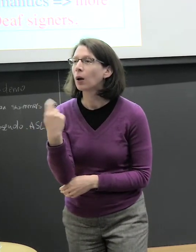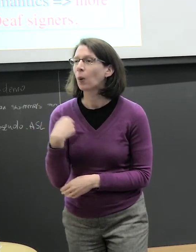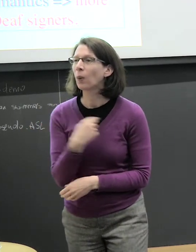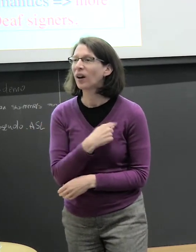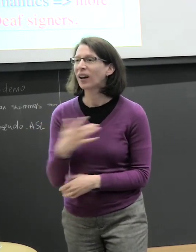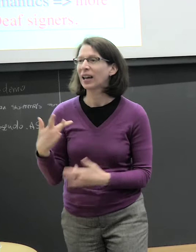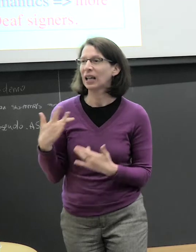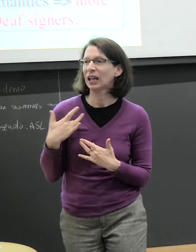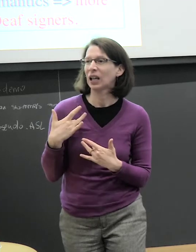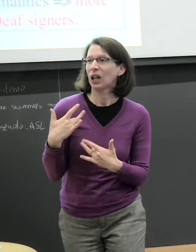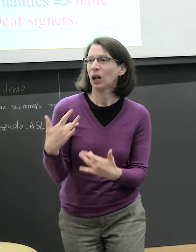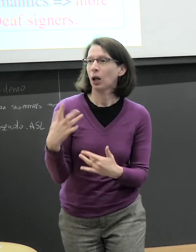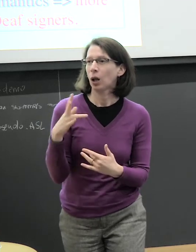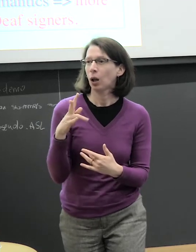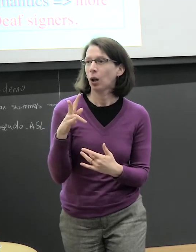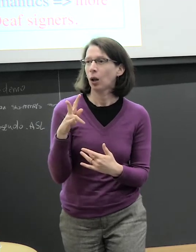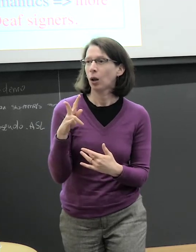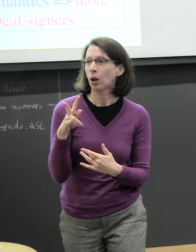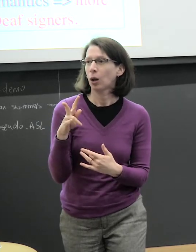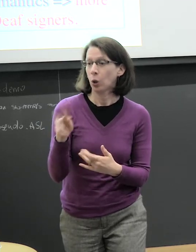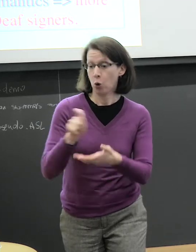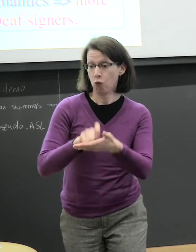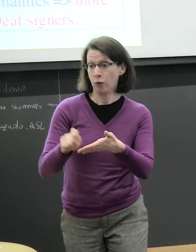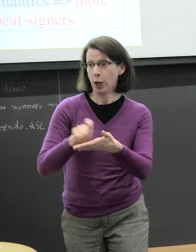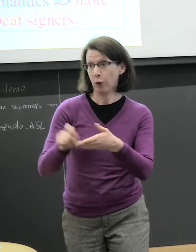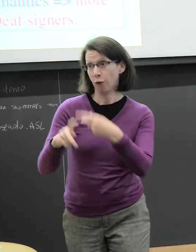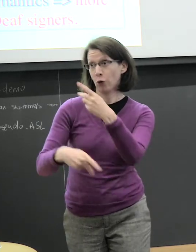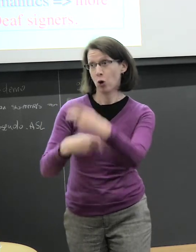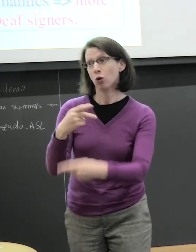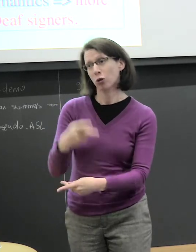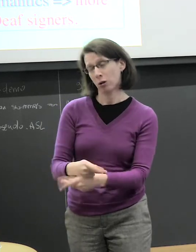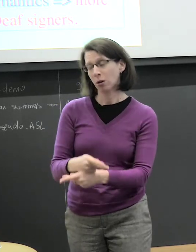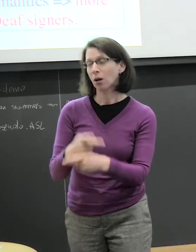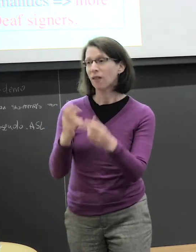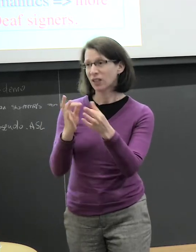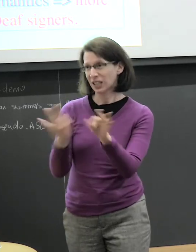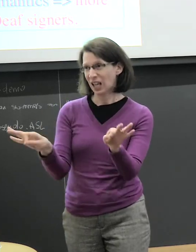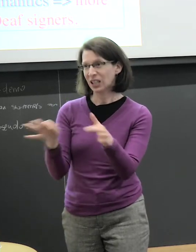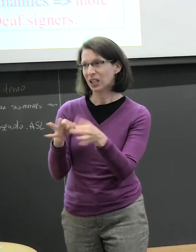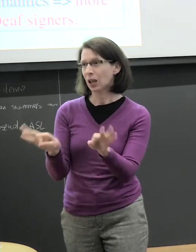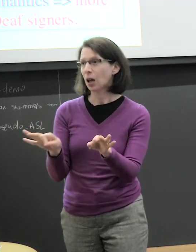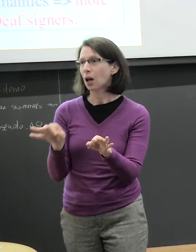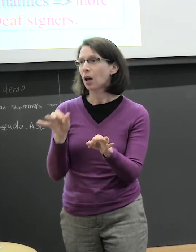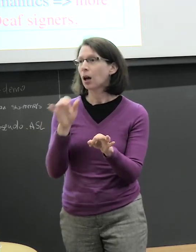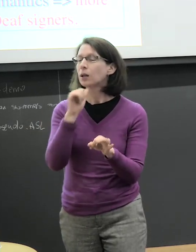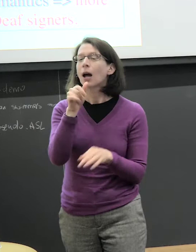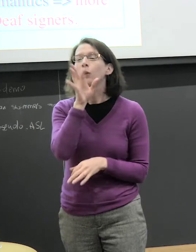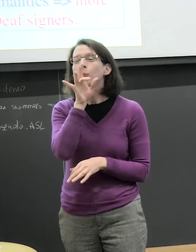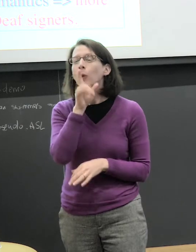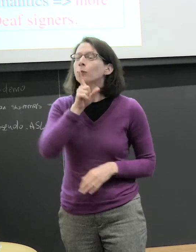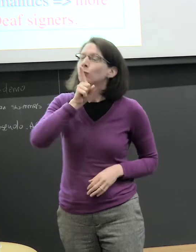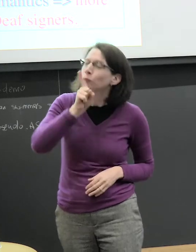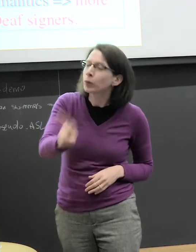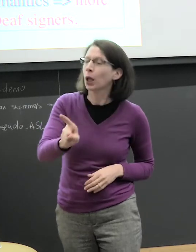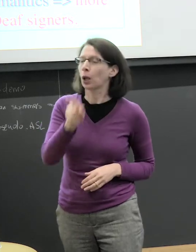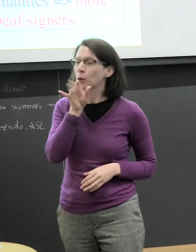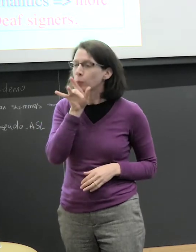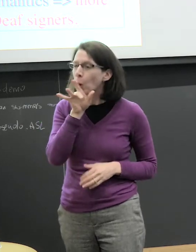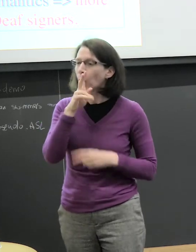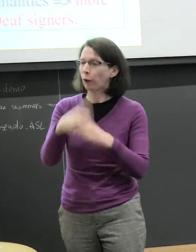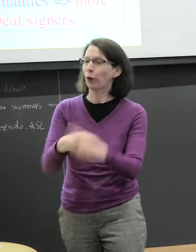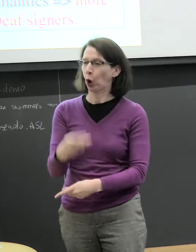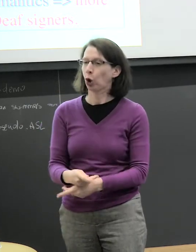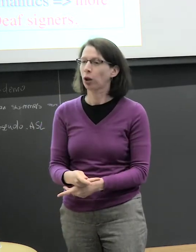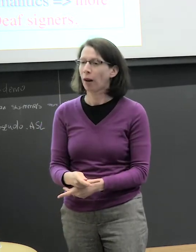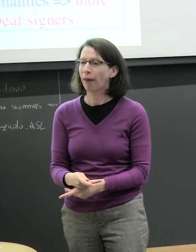tend to look at the written version of the sentences instead of the real spoken version, which has